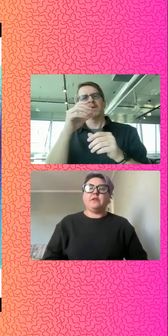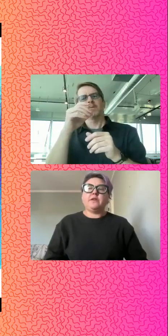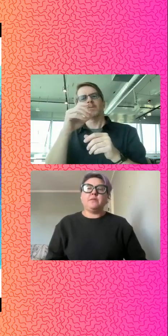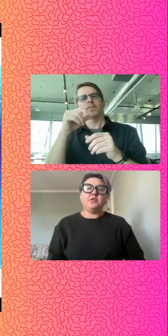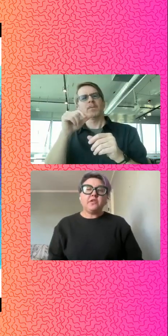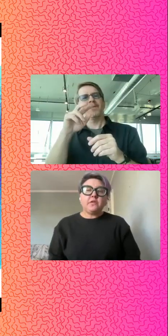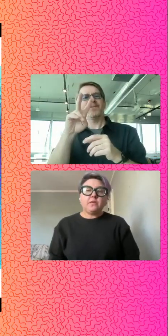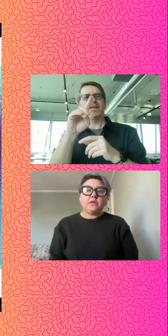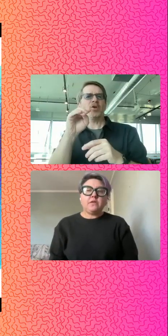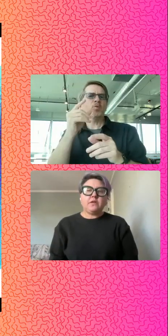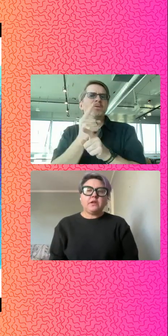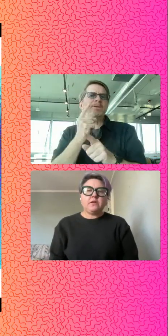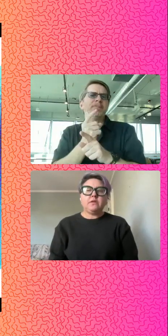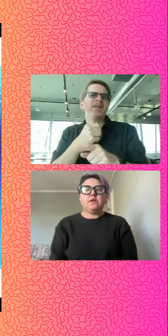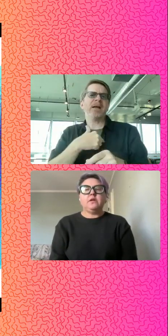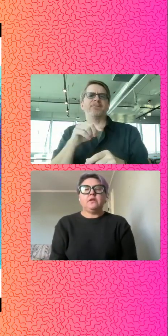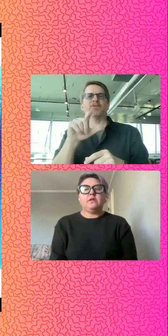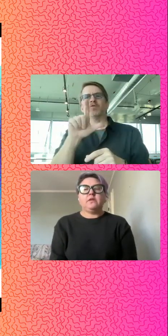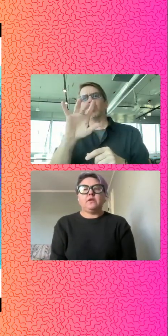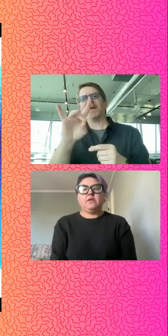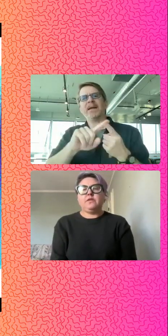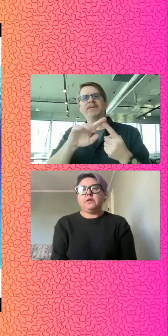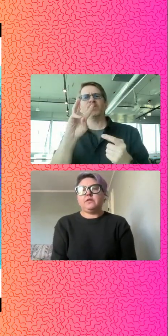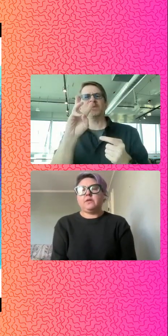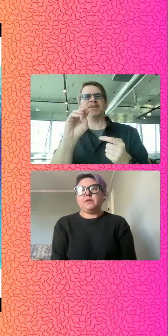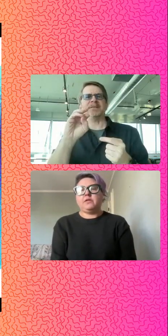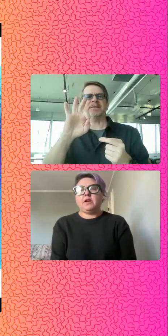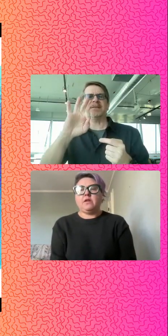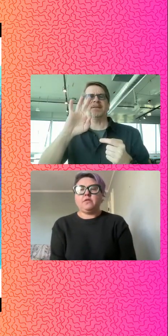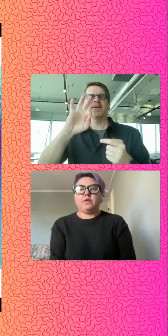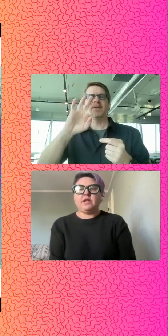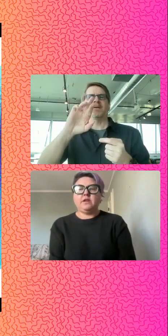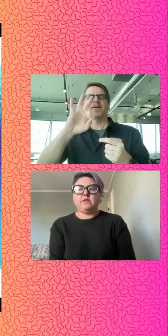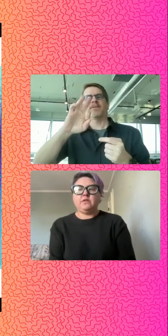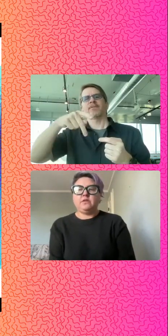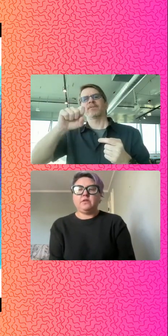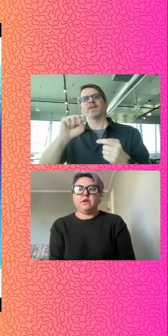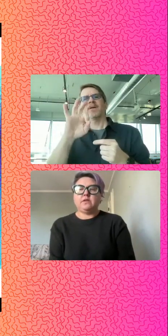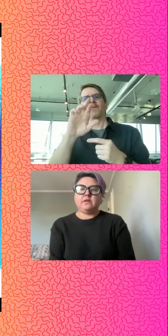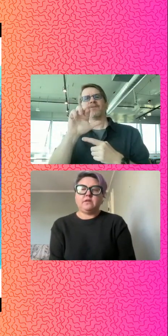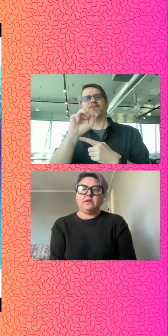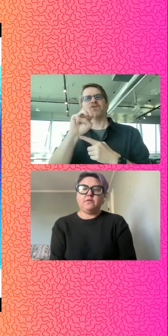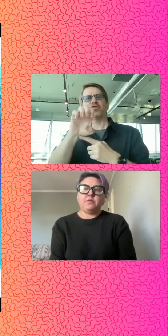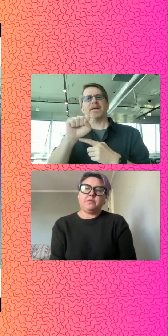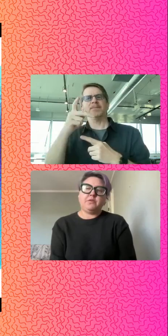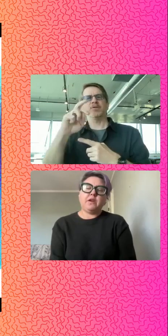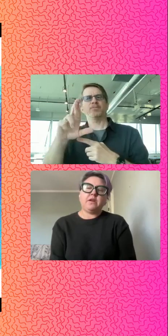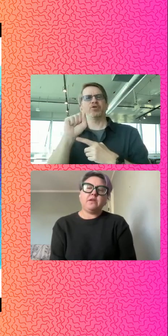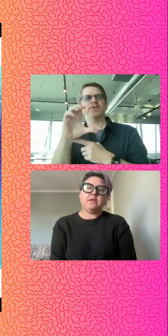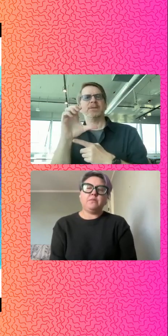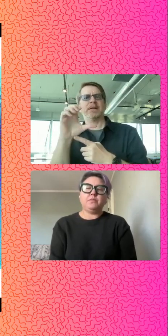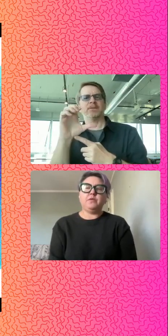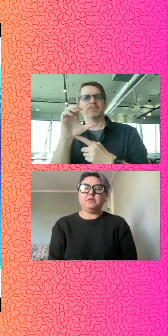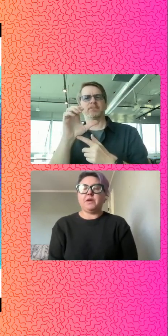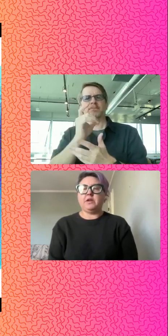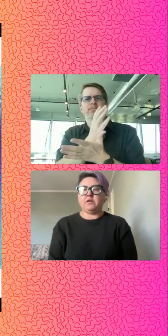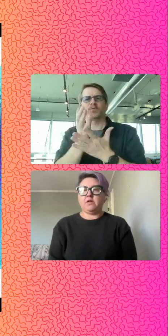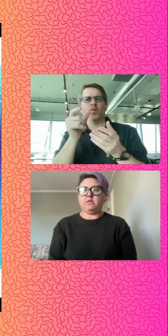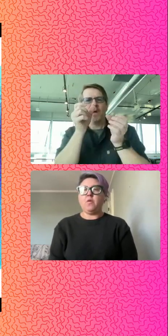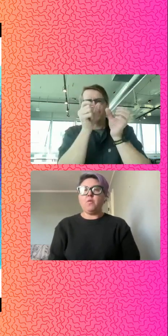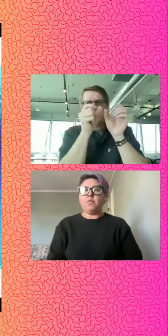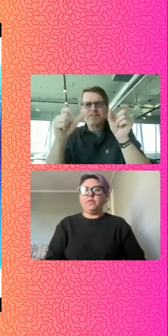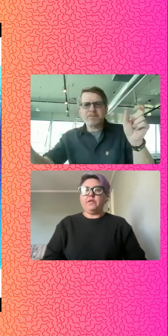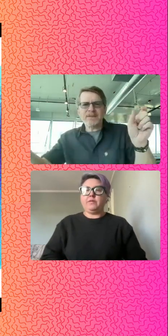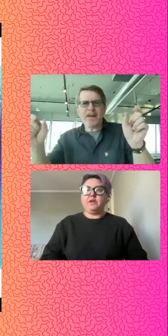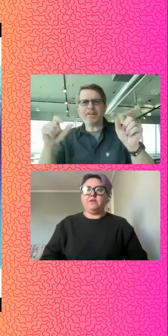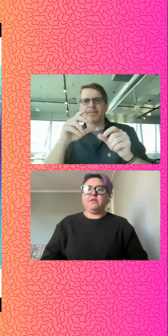the various images within the video. So videos typically have 28 to 60 frames per second, depending